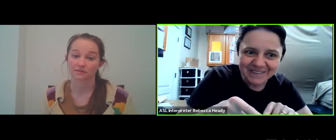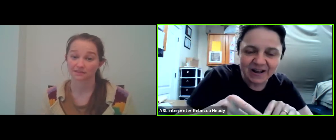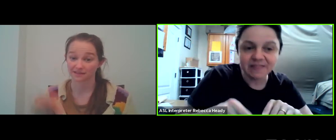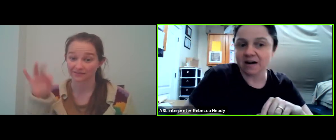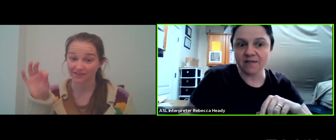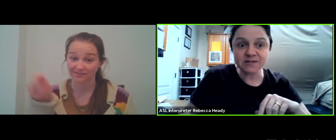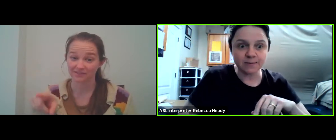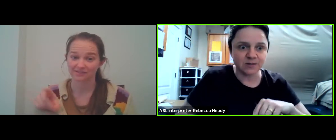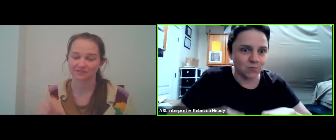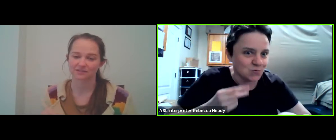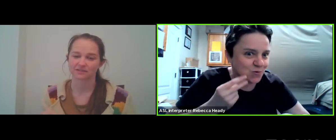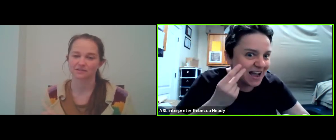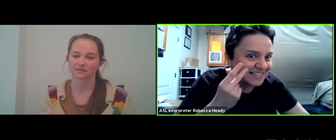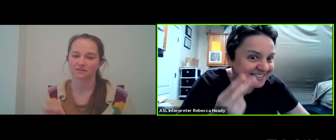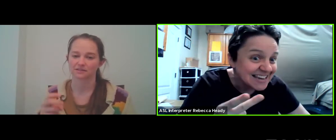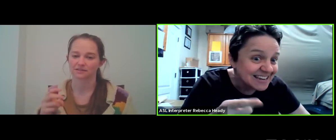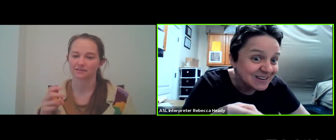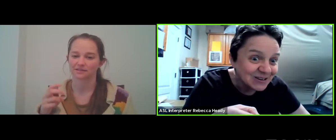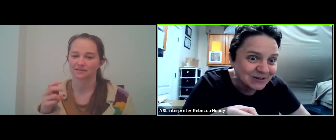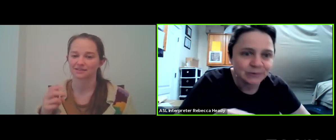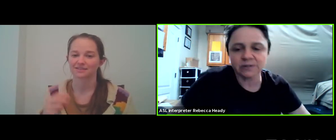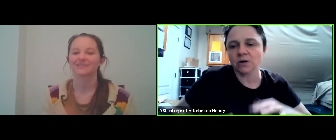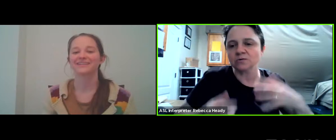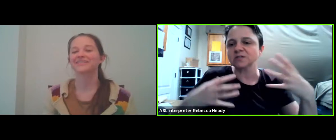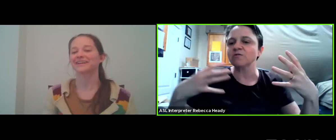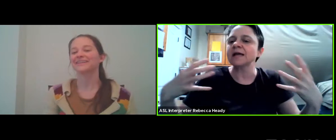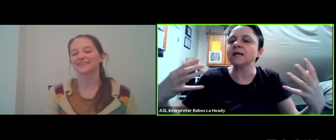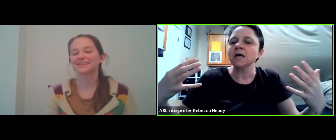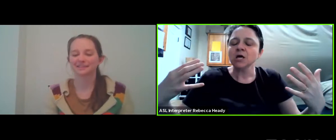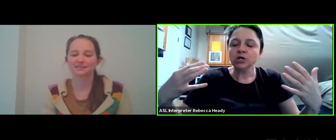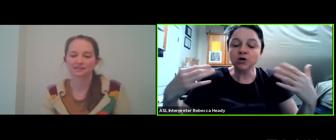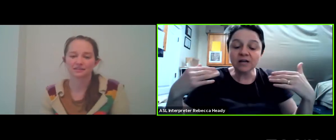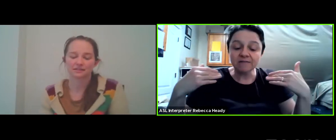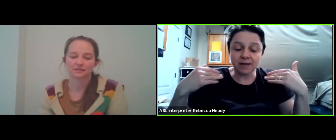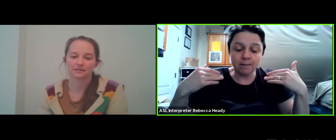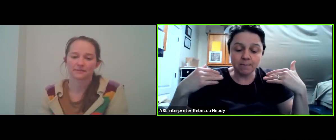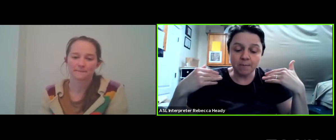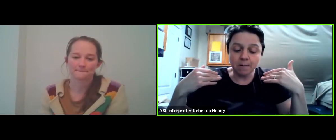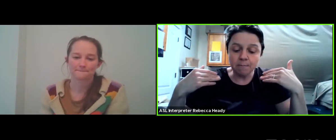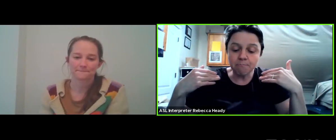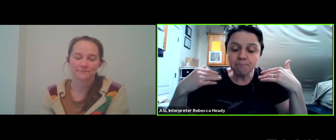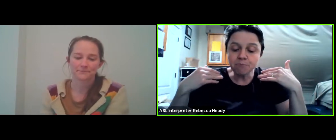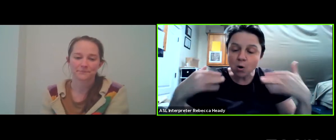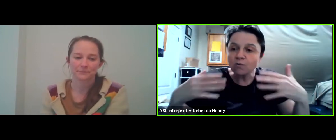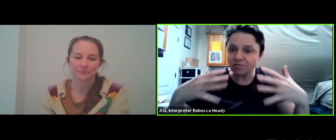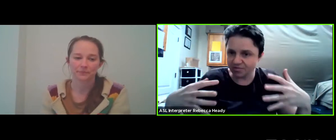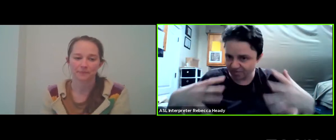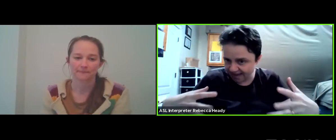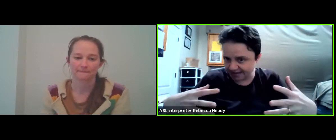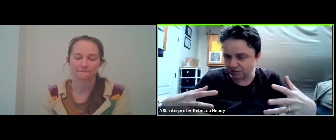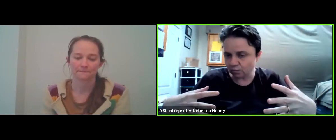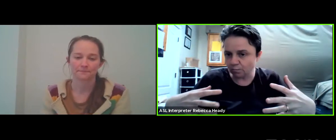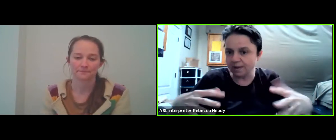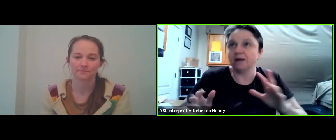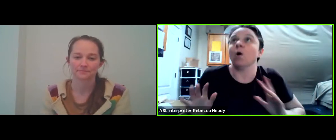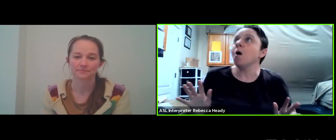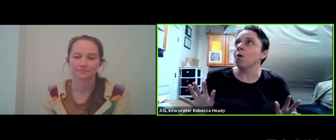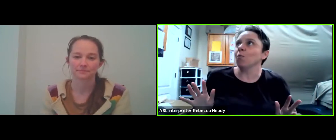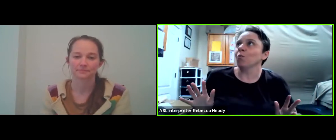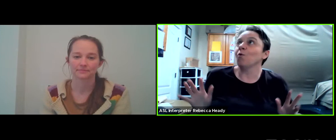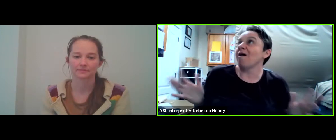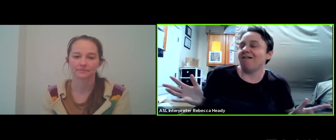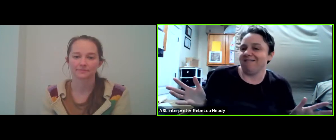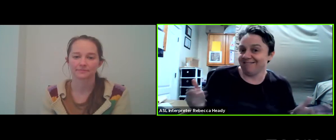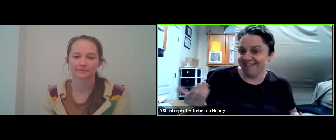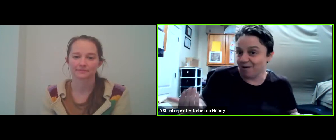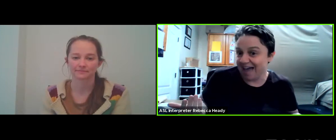found you. And then another time you say, oh, I see you, Okay. So you're giving him both things mean,